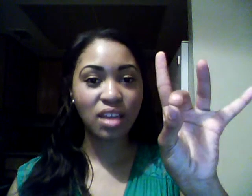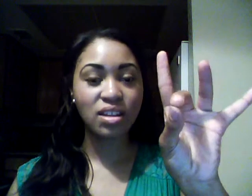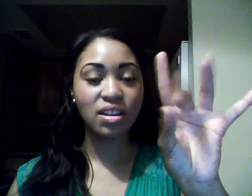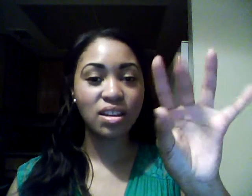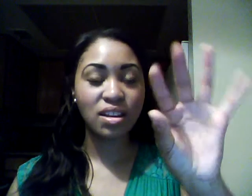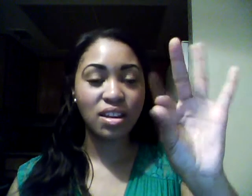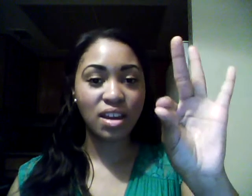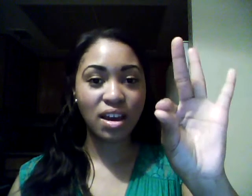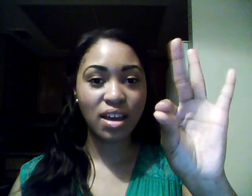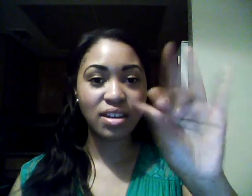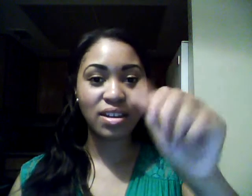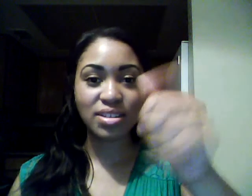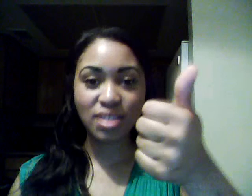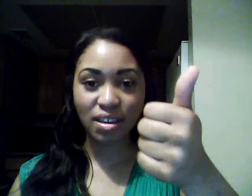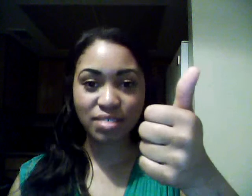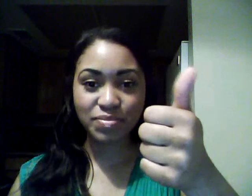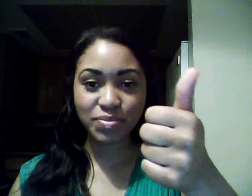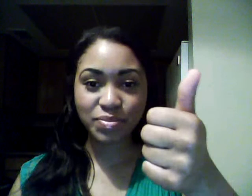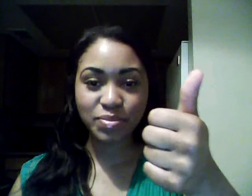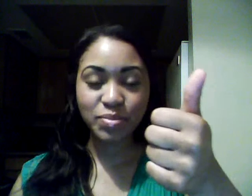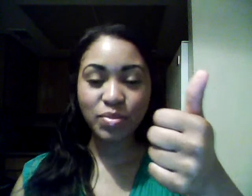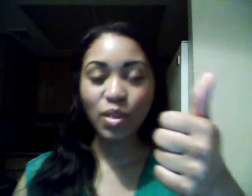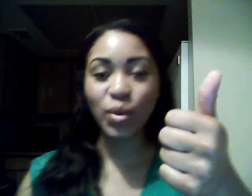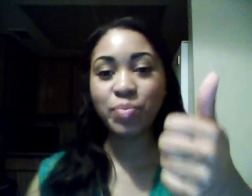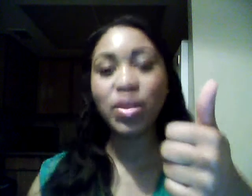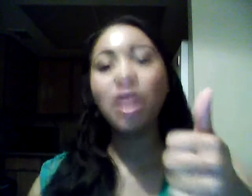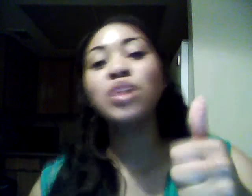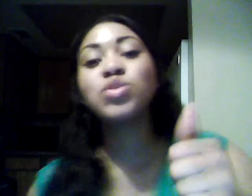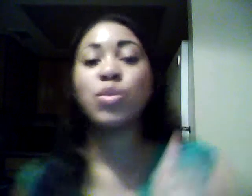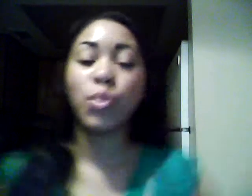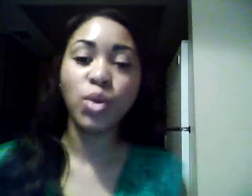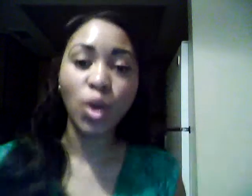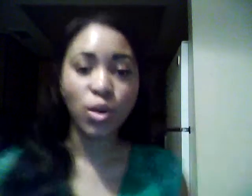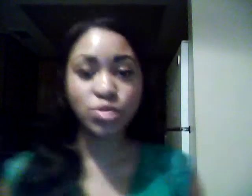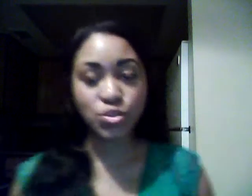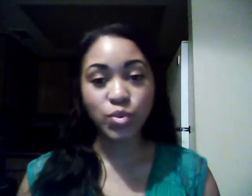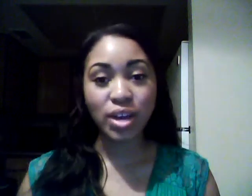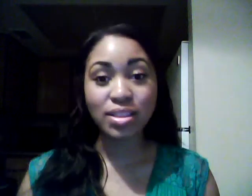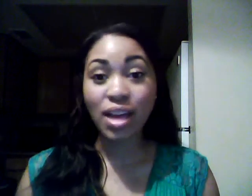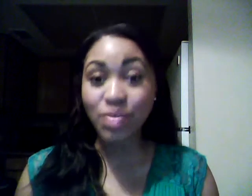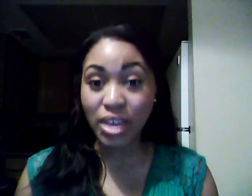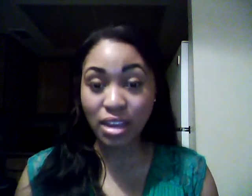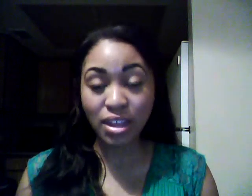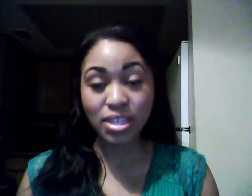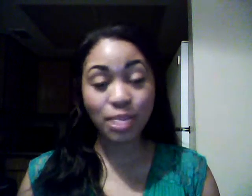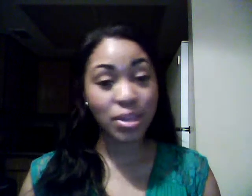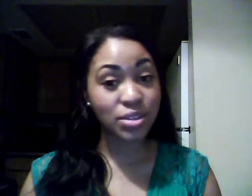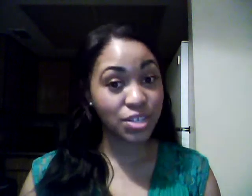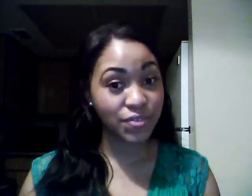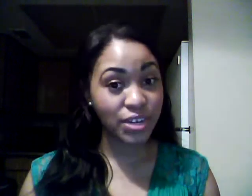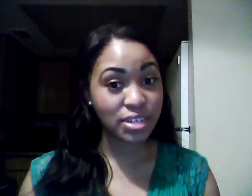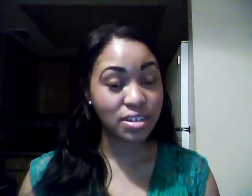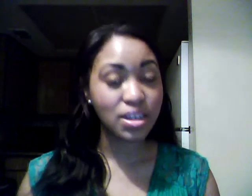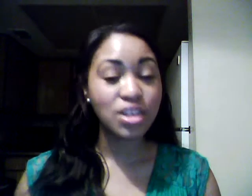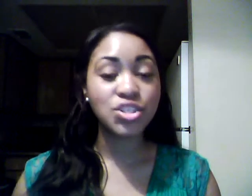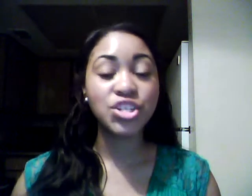8, 9, and 10. Okay, so then when we go to 11, it's going to be a little different. So you're